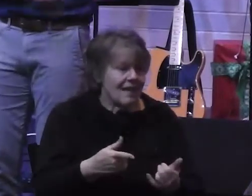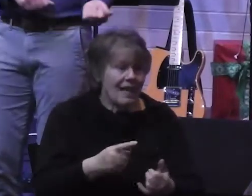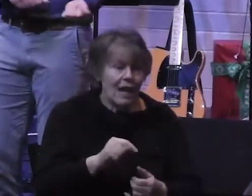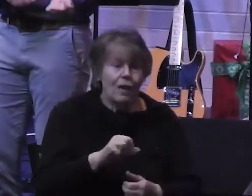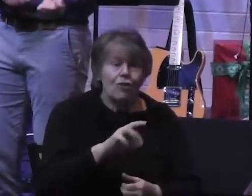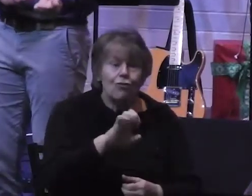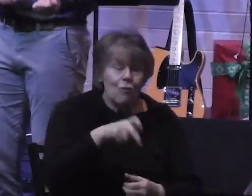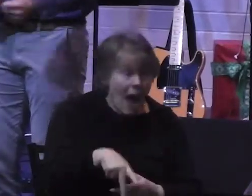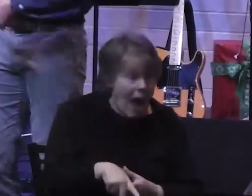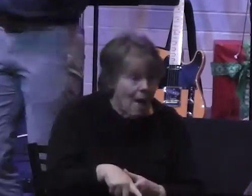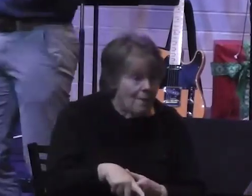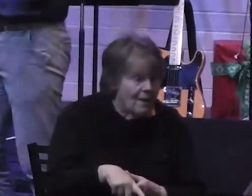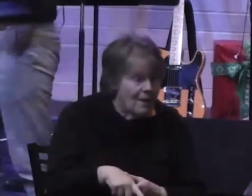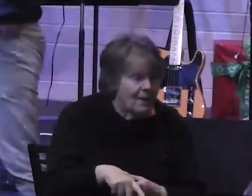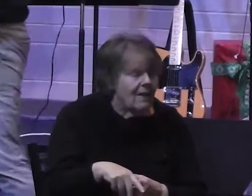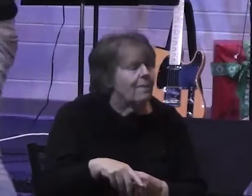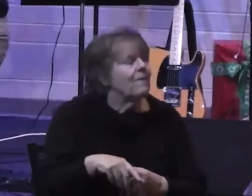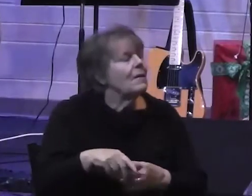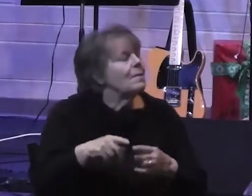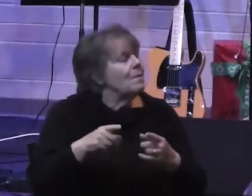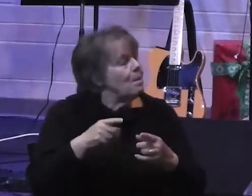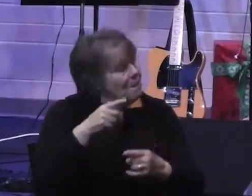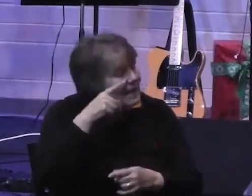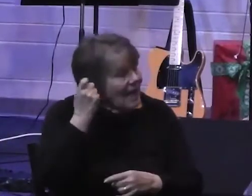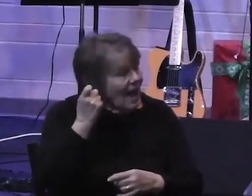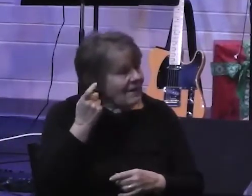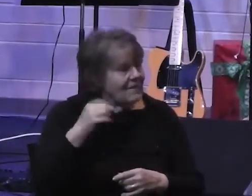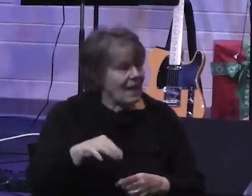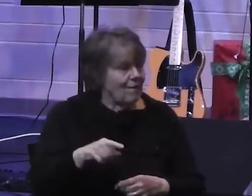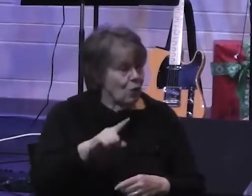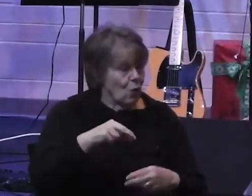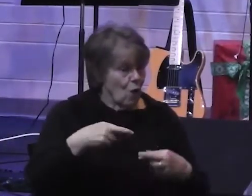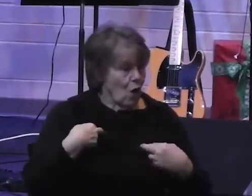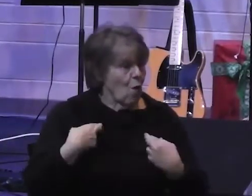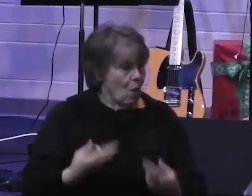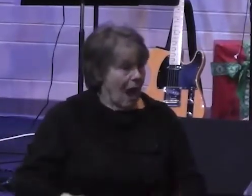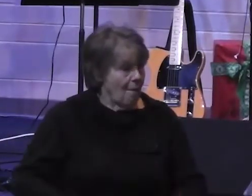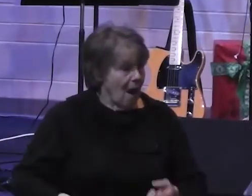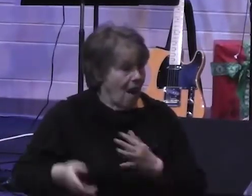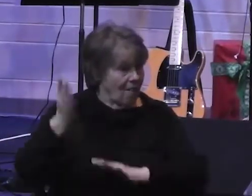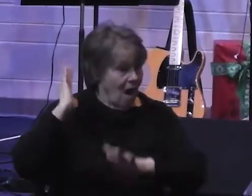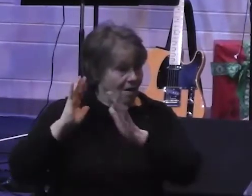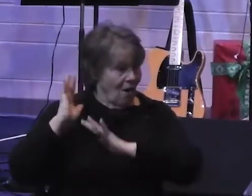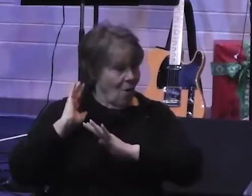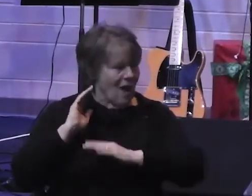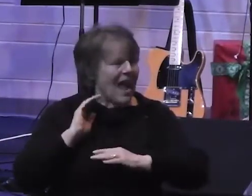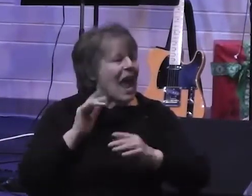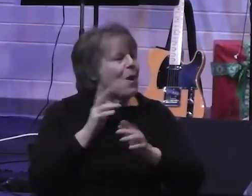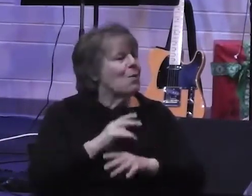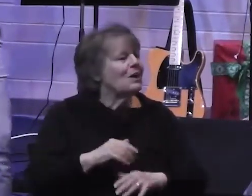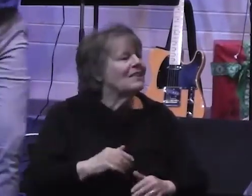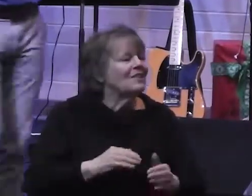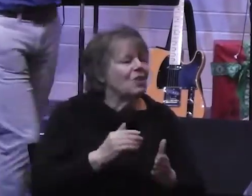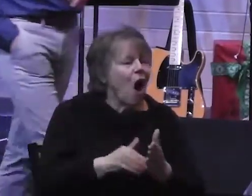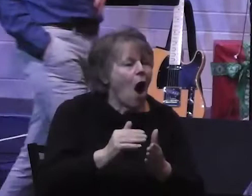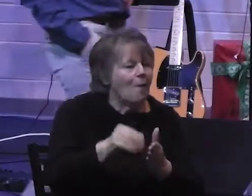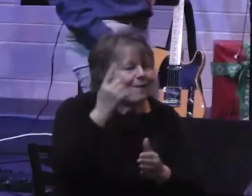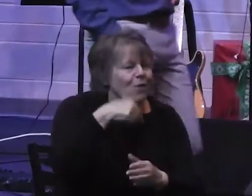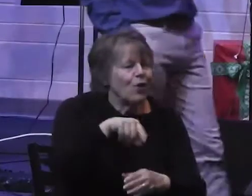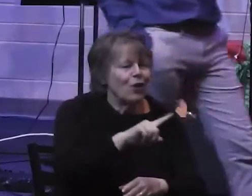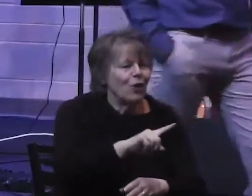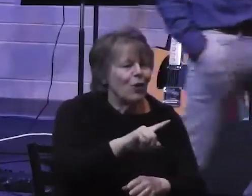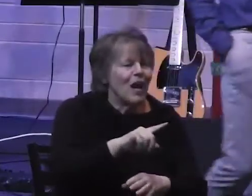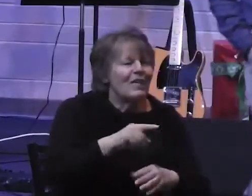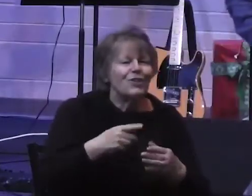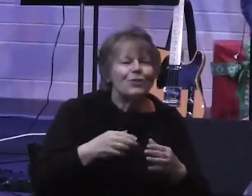if you were an ancient rabbi, it was very common for you to go around and test other rabbis. You might sort of